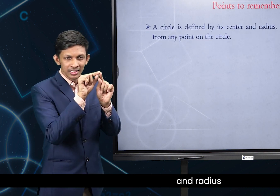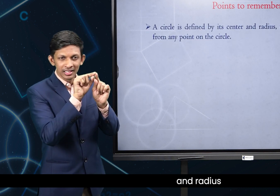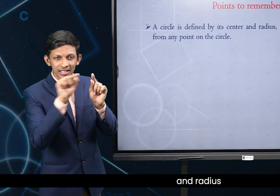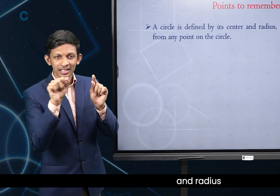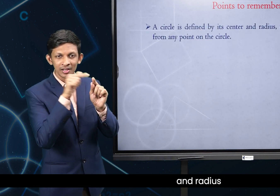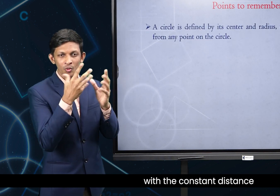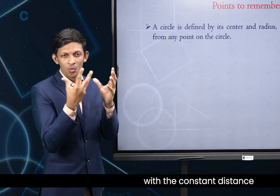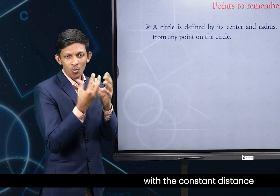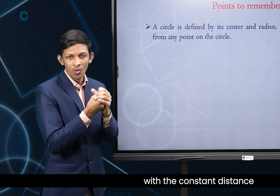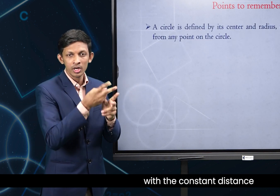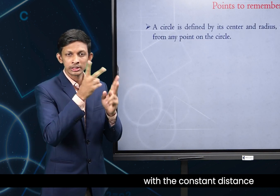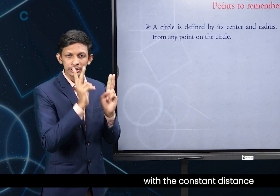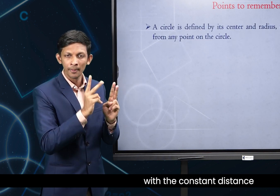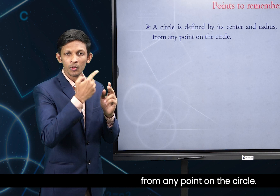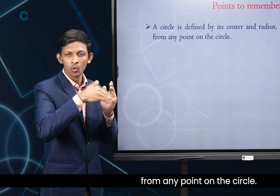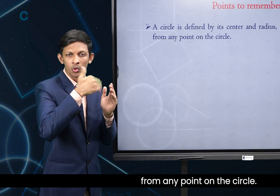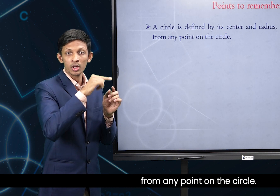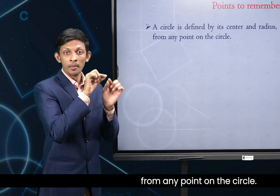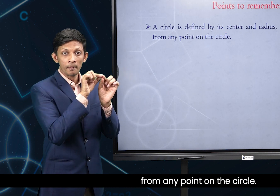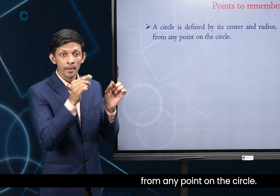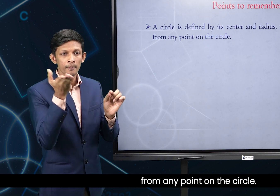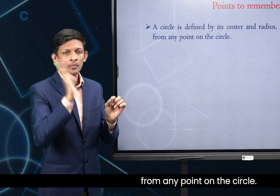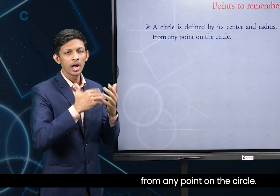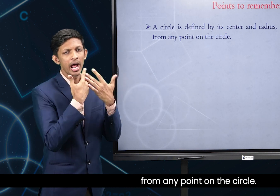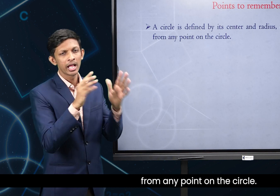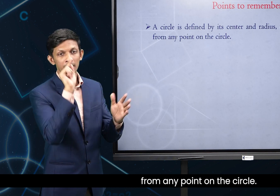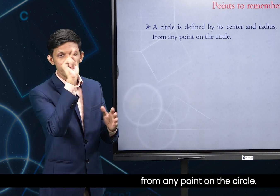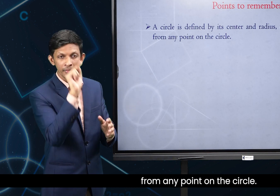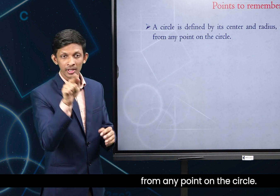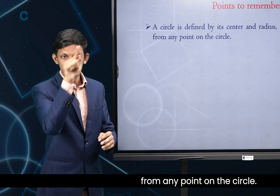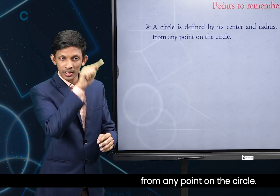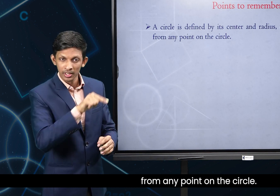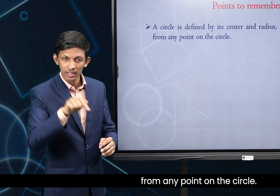radius with a constant distance from any point on the circle.